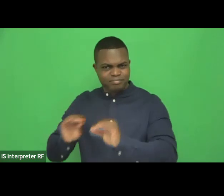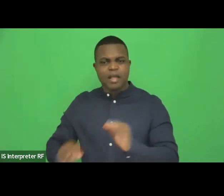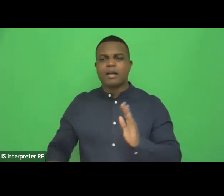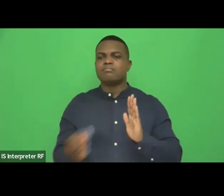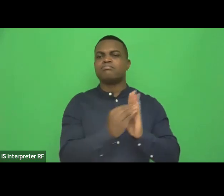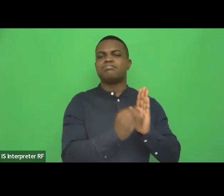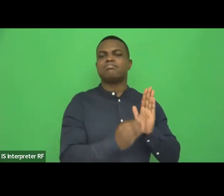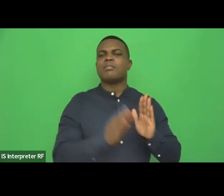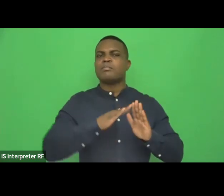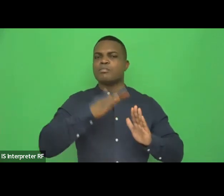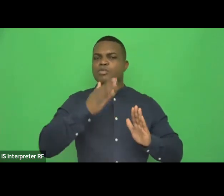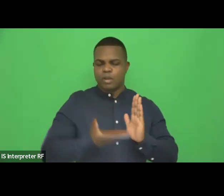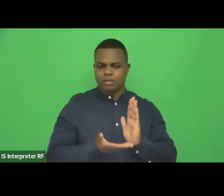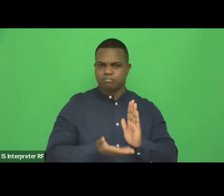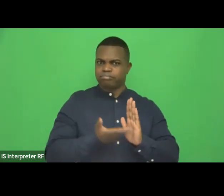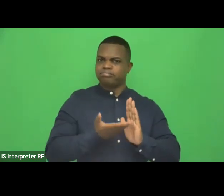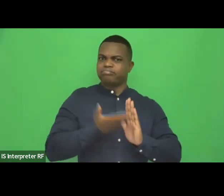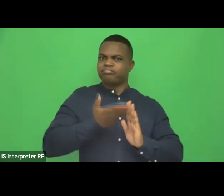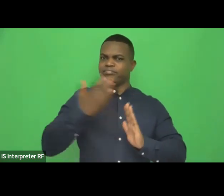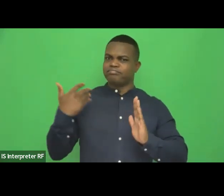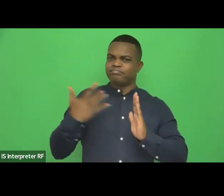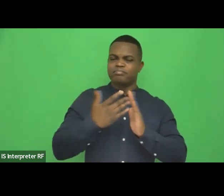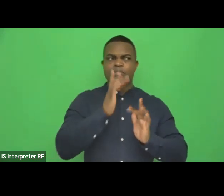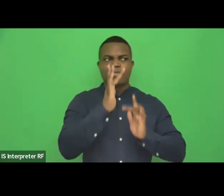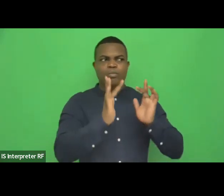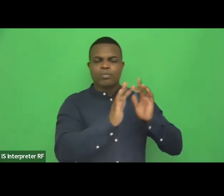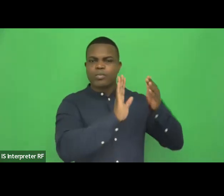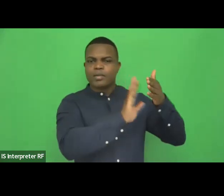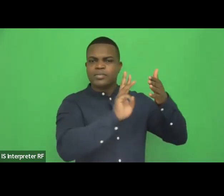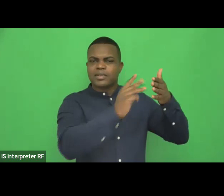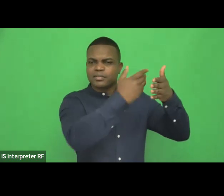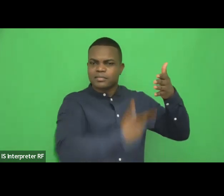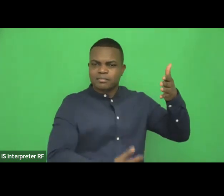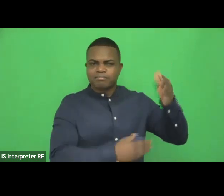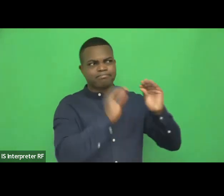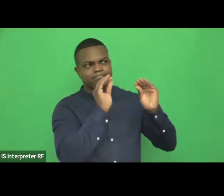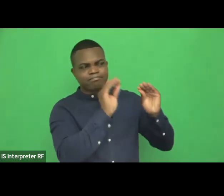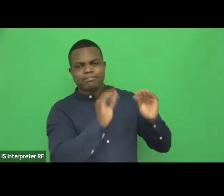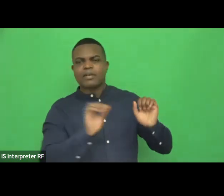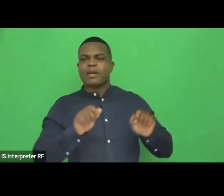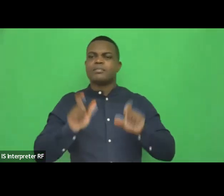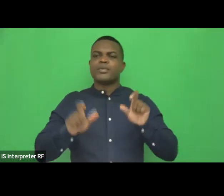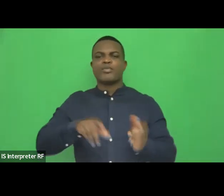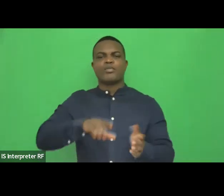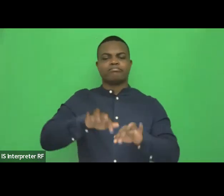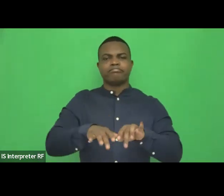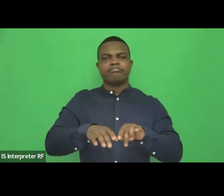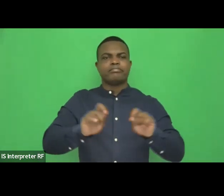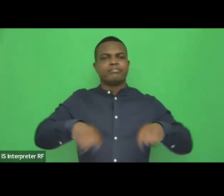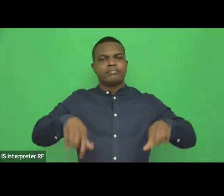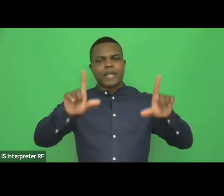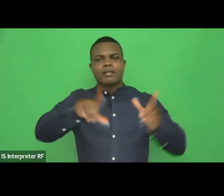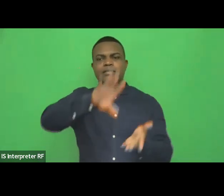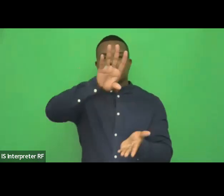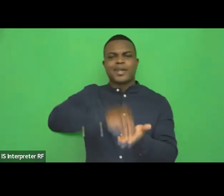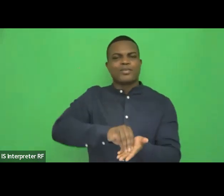the W3C, which is the organization that looks after the standards of the web. And as the